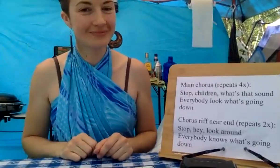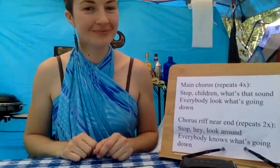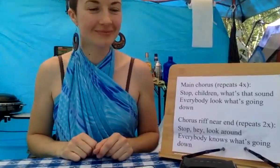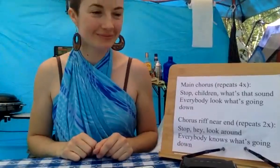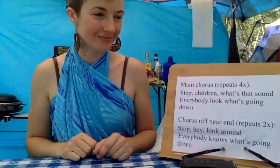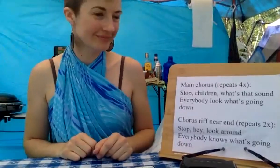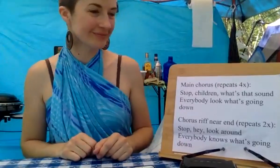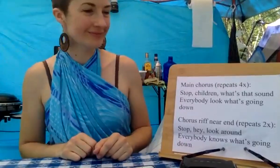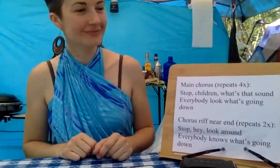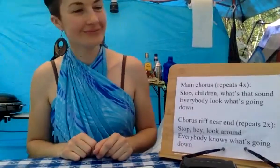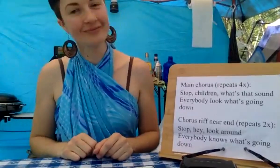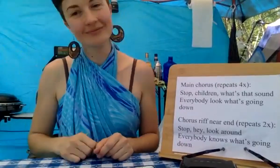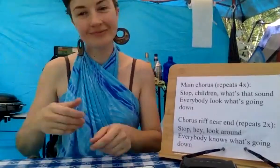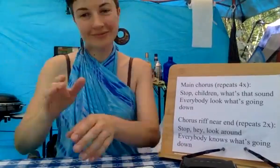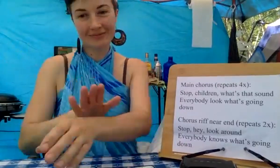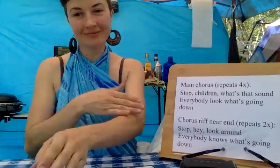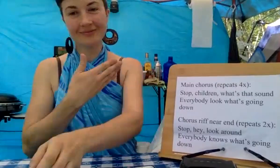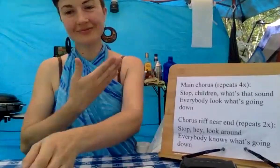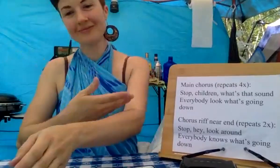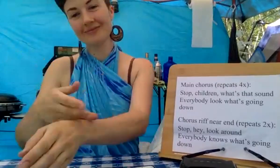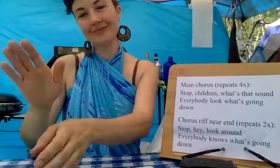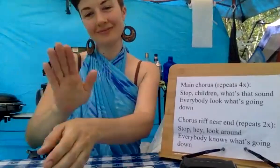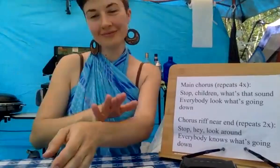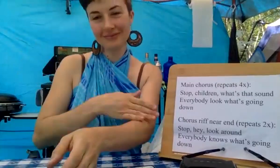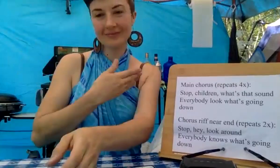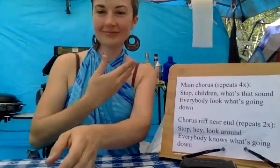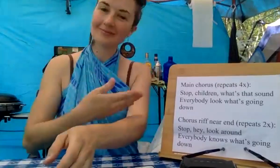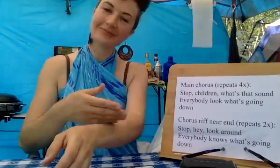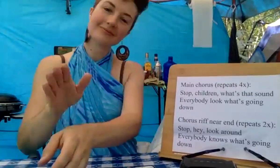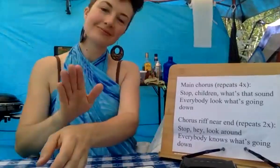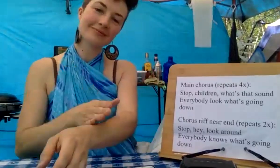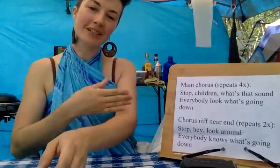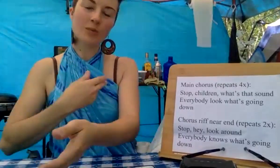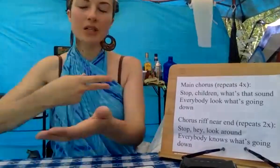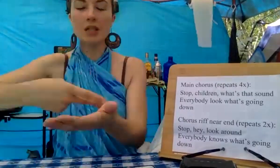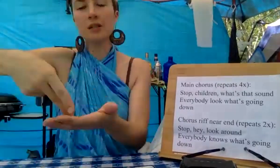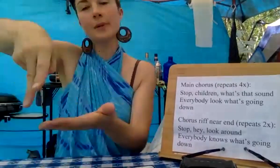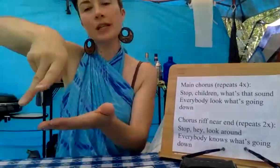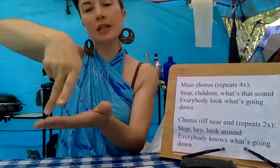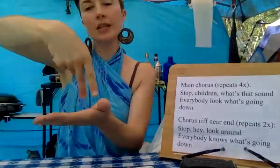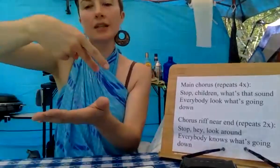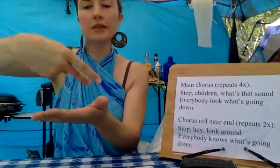Paranoia strikes deep into your life. It will